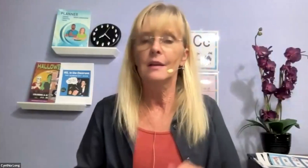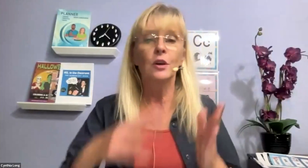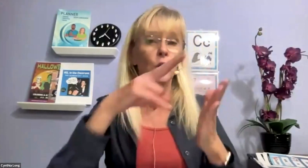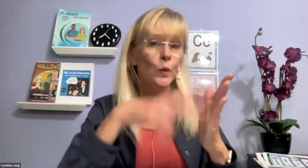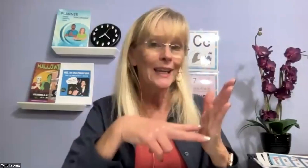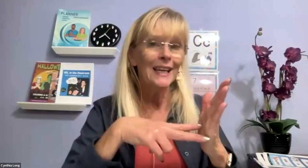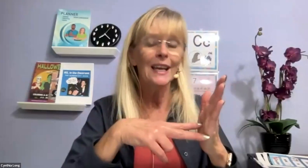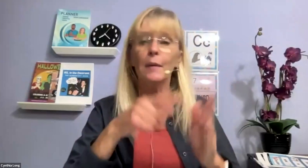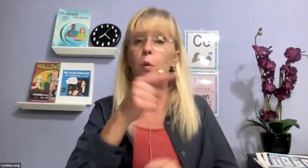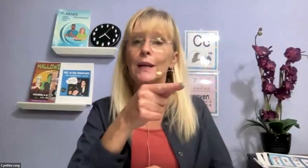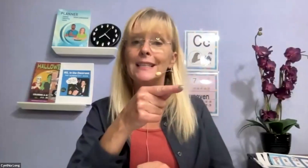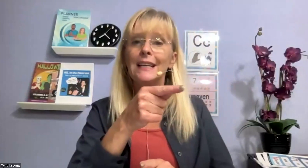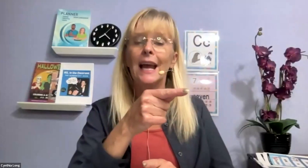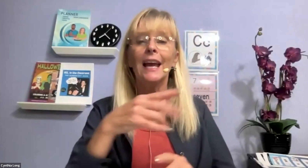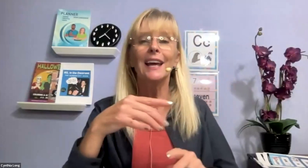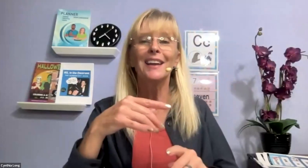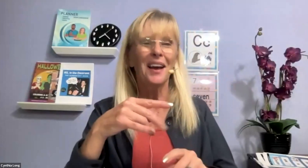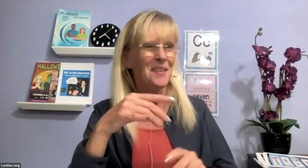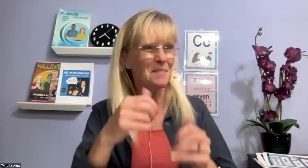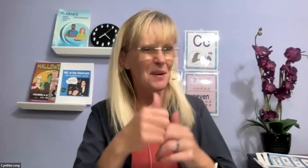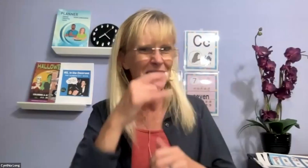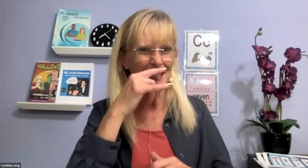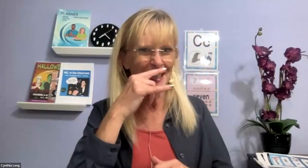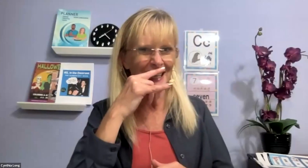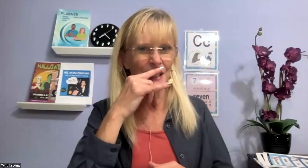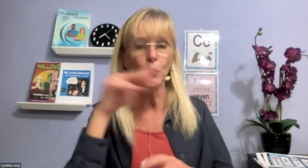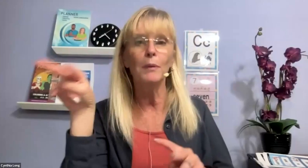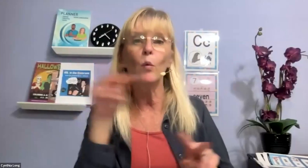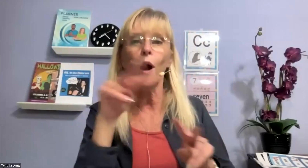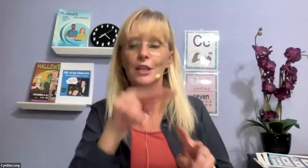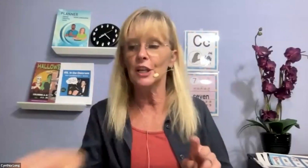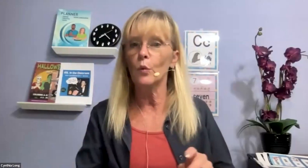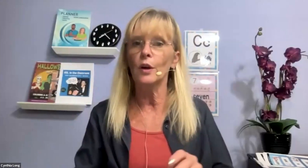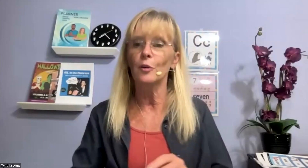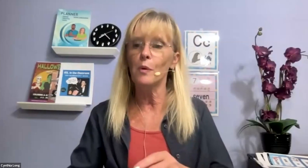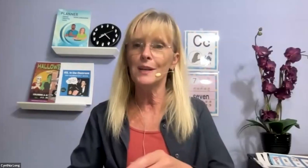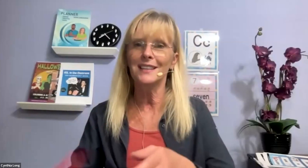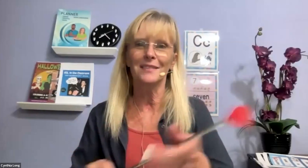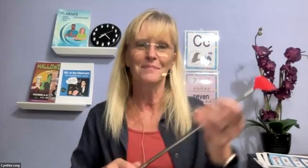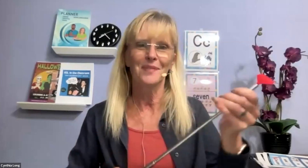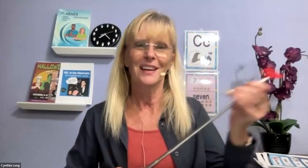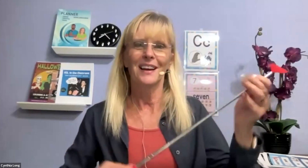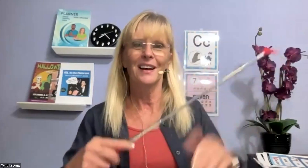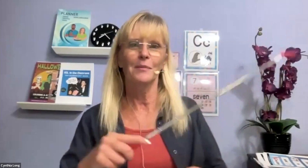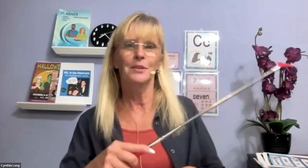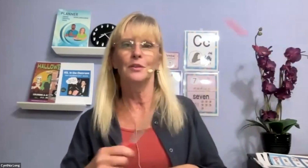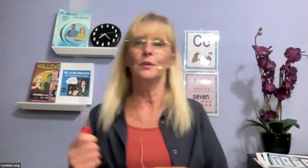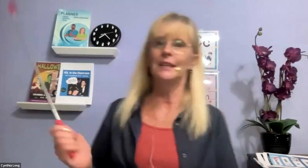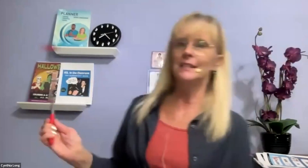So you're reading and pointing, and most of the kids will be watching where you're pointing to do